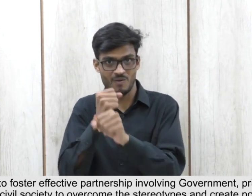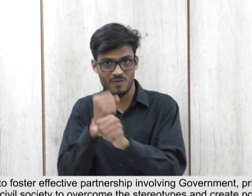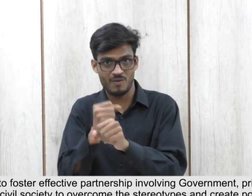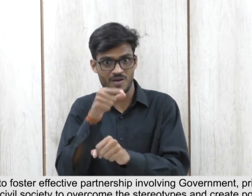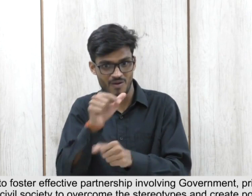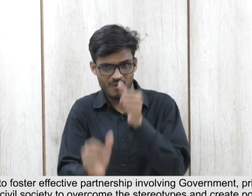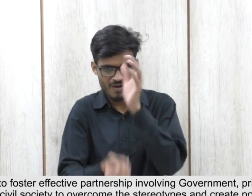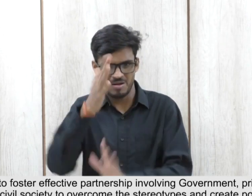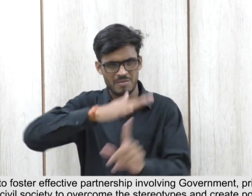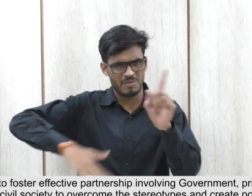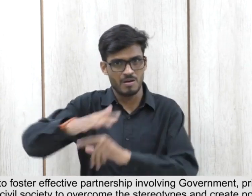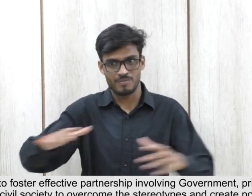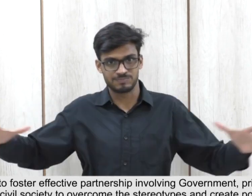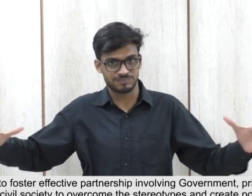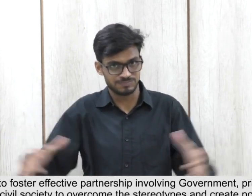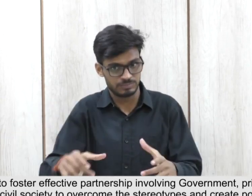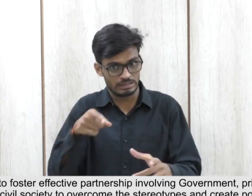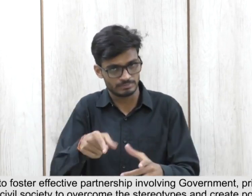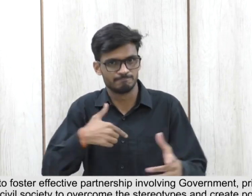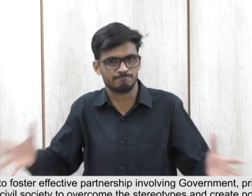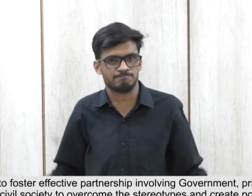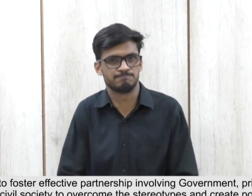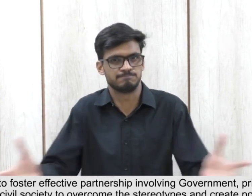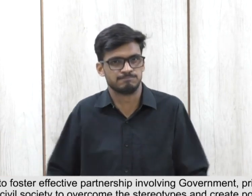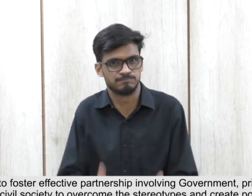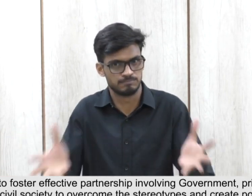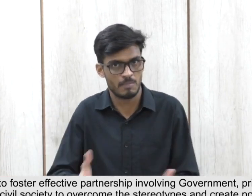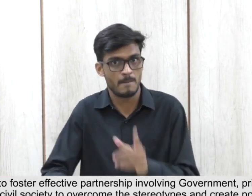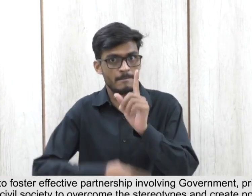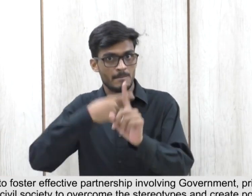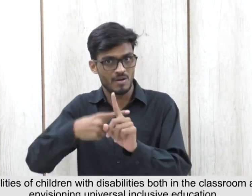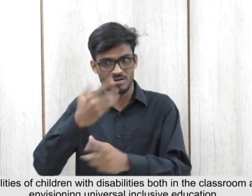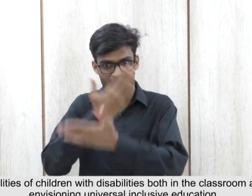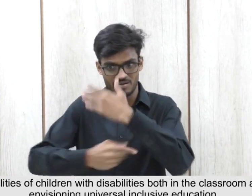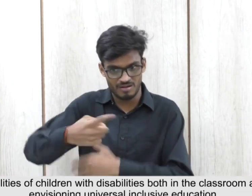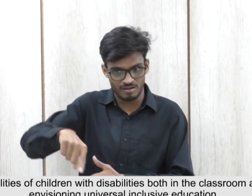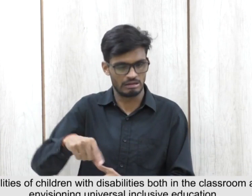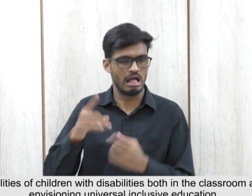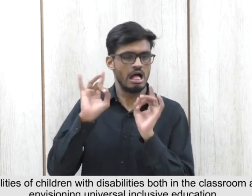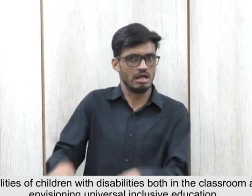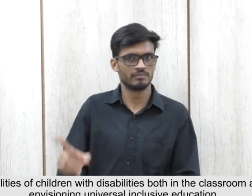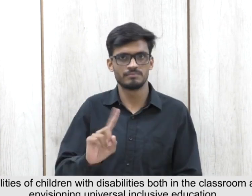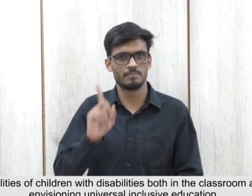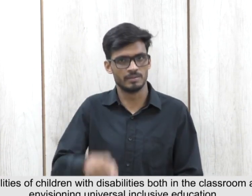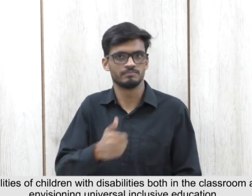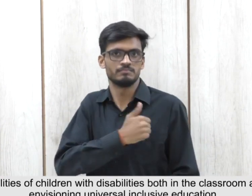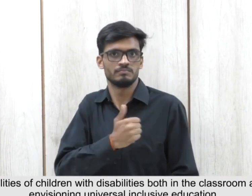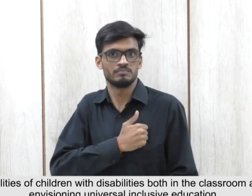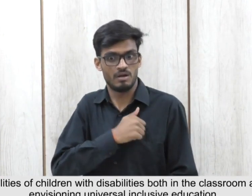civil society to overcome the stereotypes and create positive attitude towards the ability of children with disabilities both in